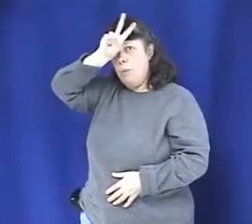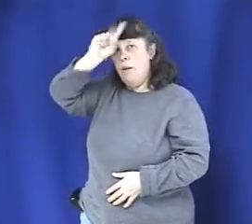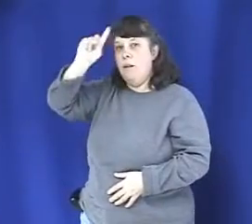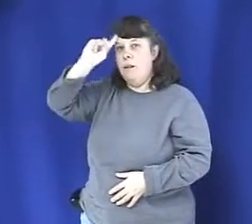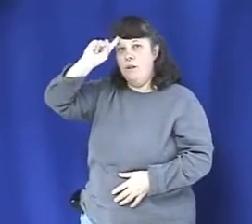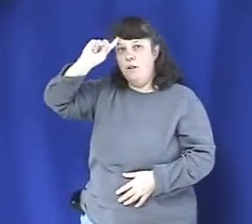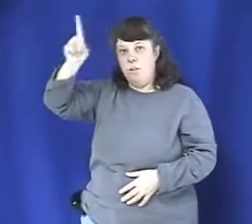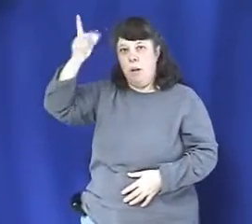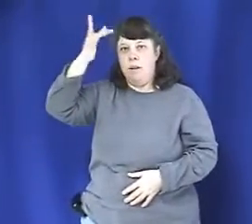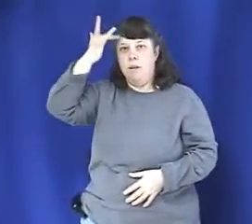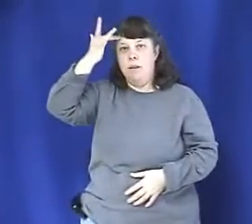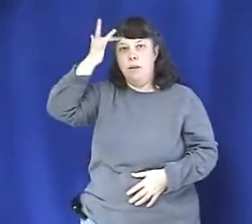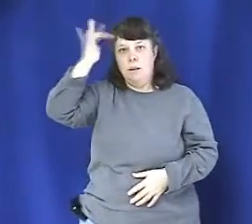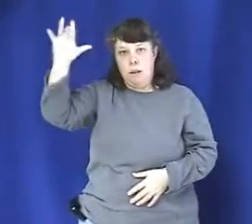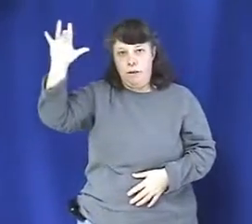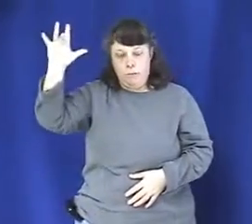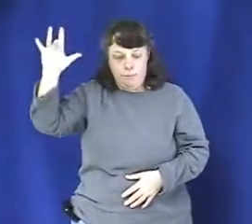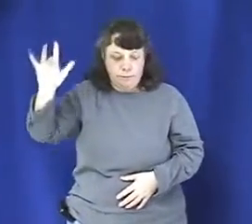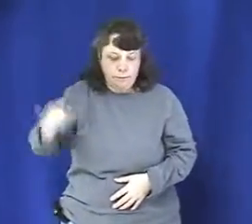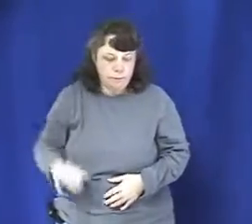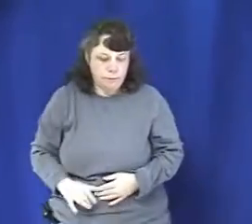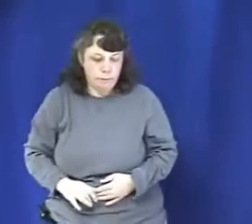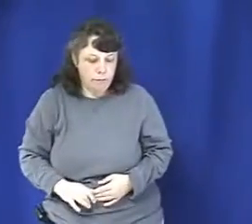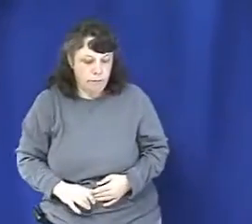Stupid. Smart. Clever.